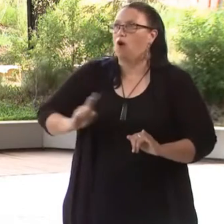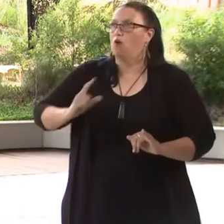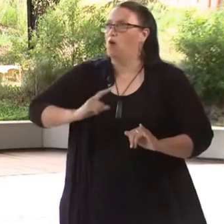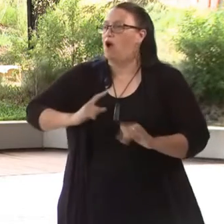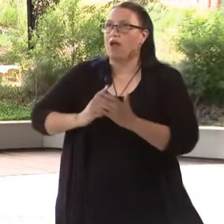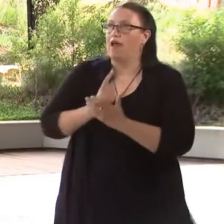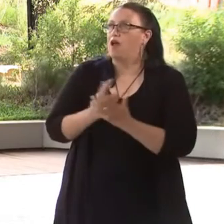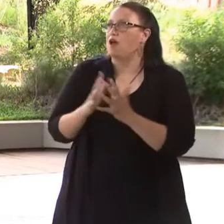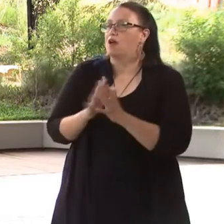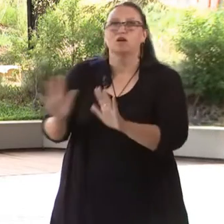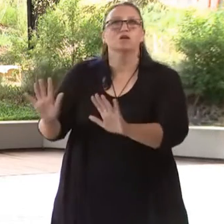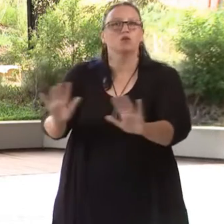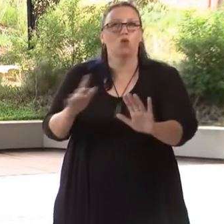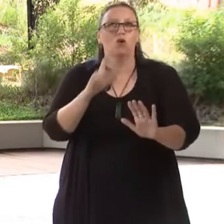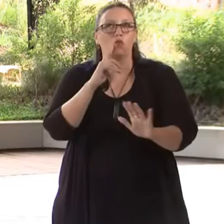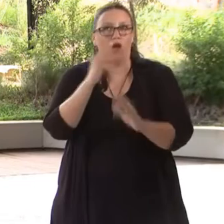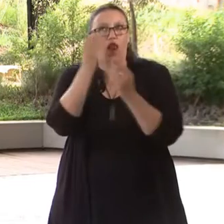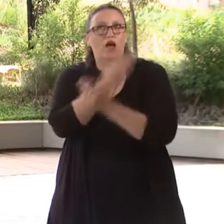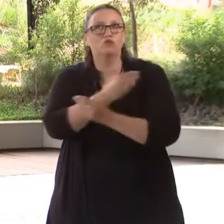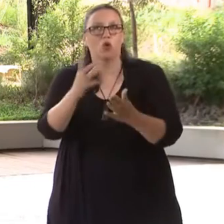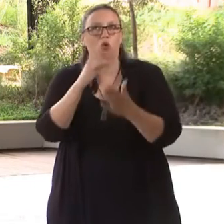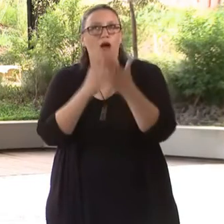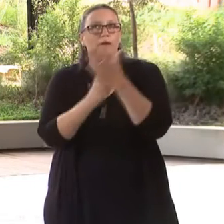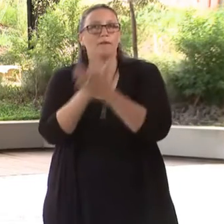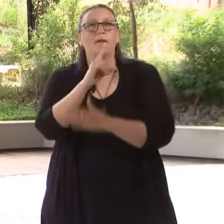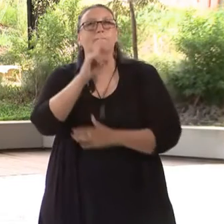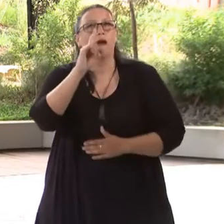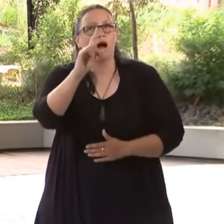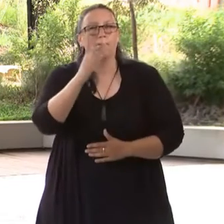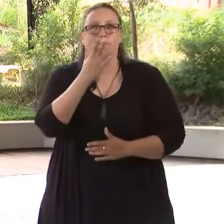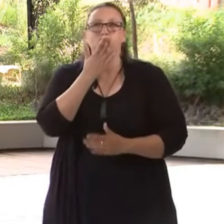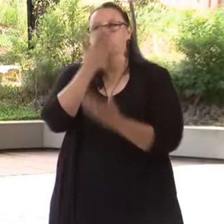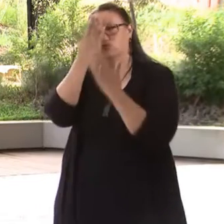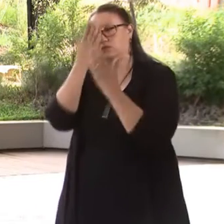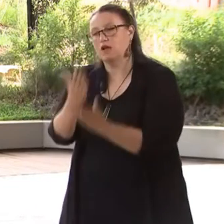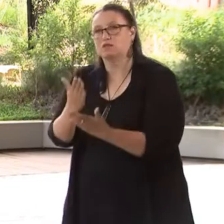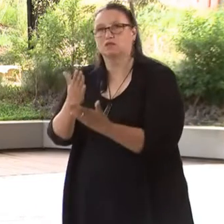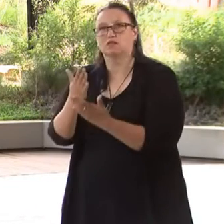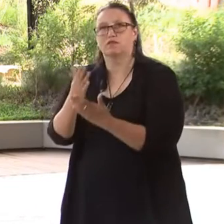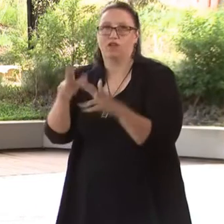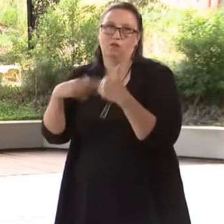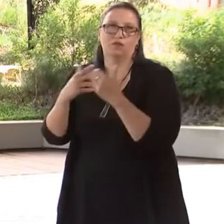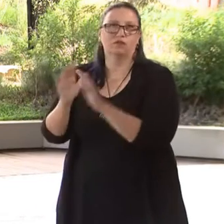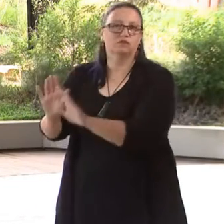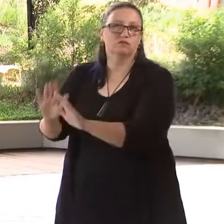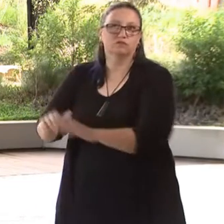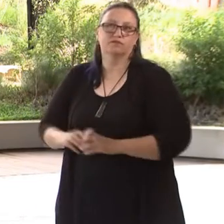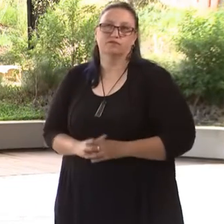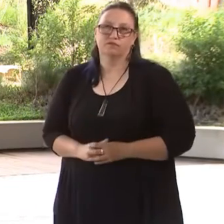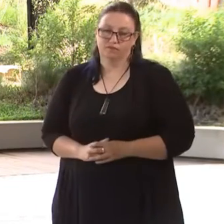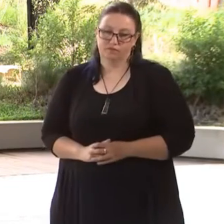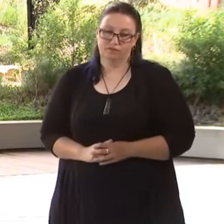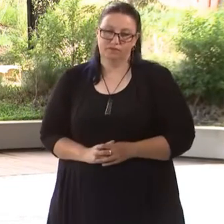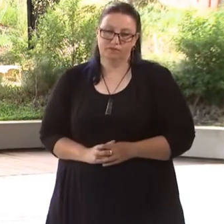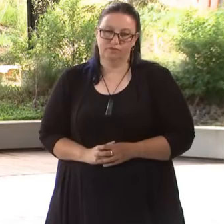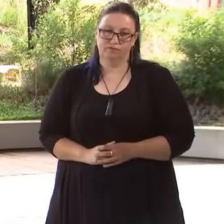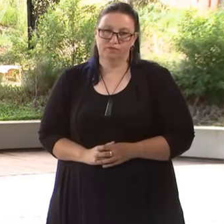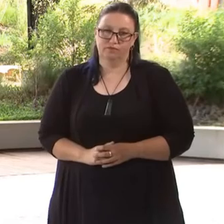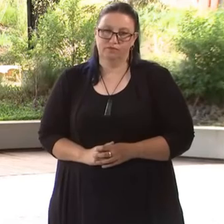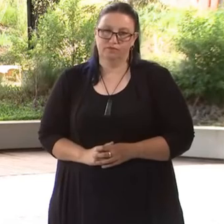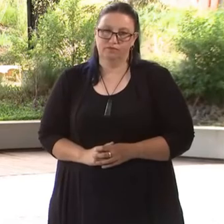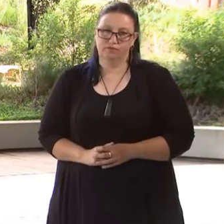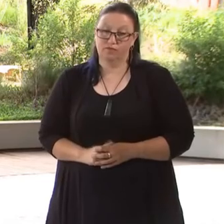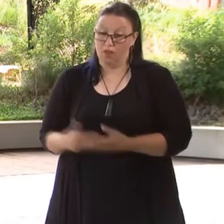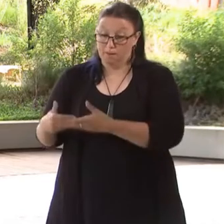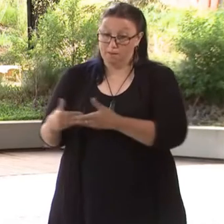to making known the outcome of the coronial. But can I just be clear? Our priority will be that the process will be the coroner